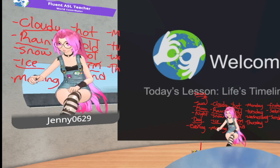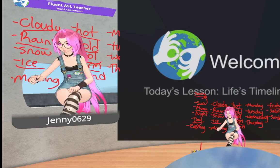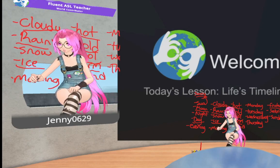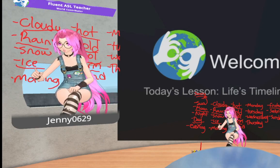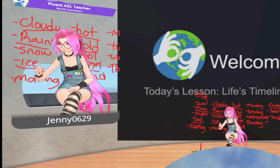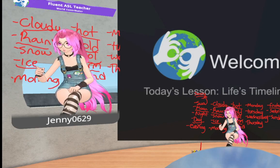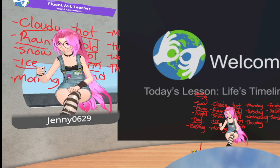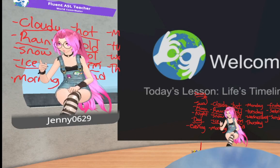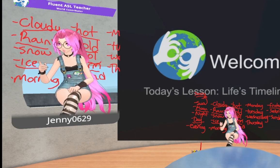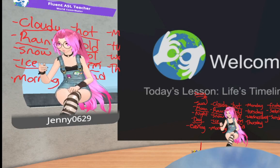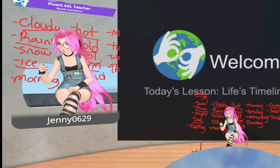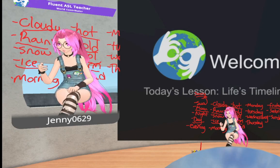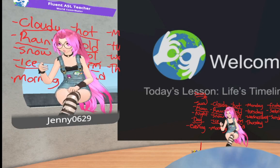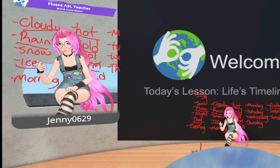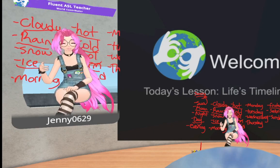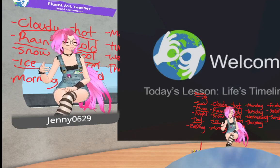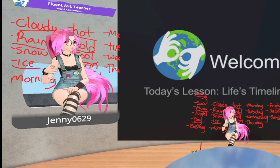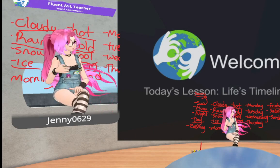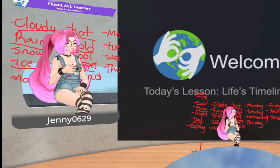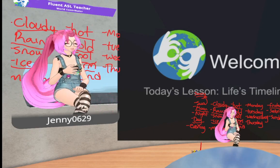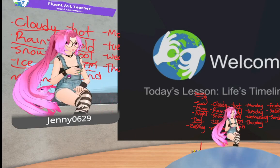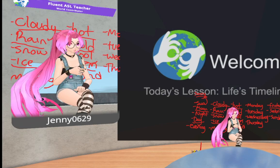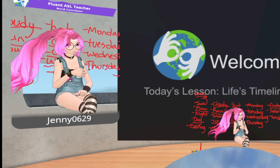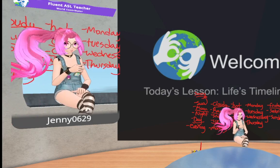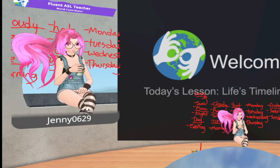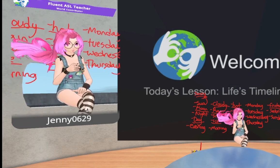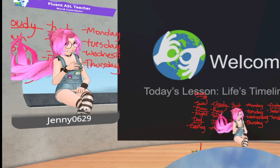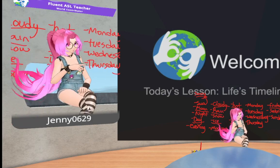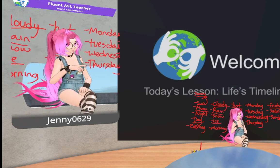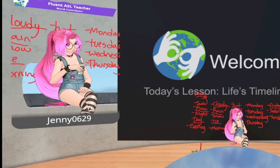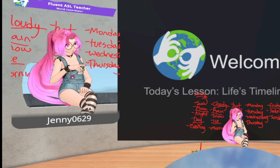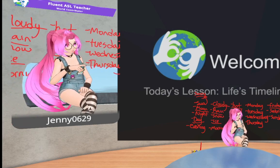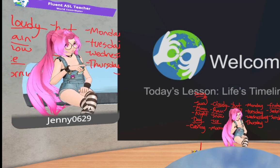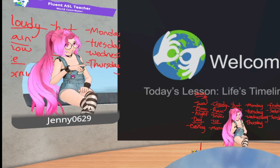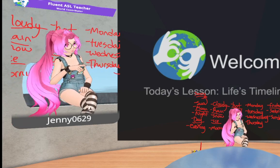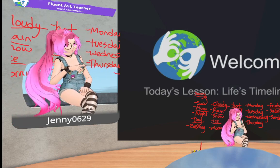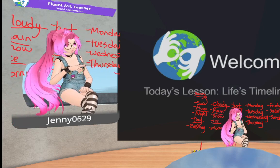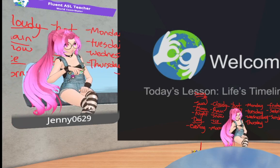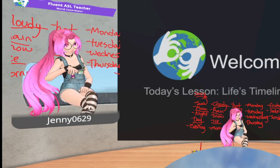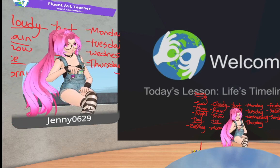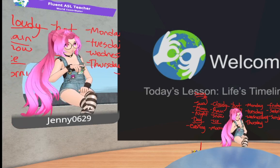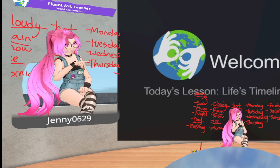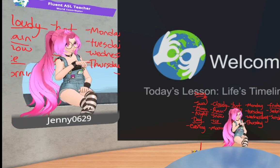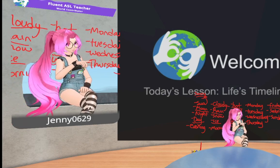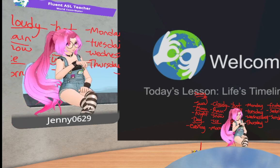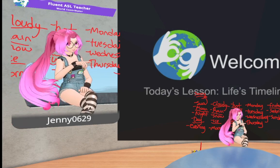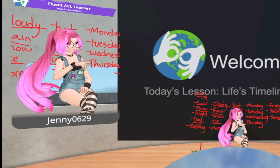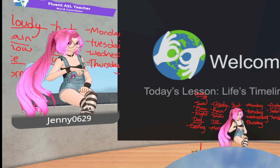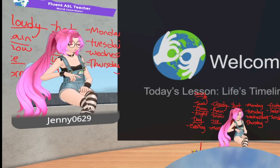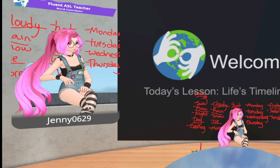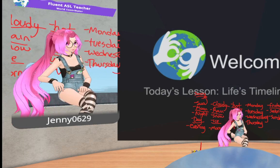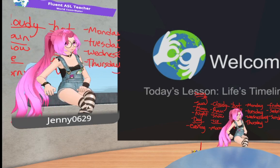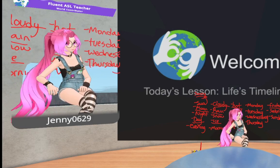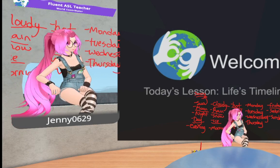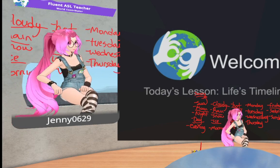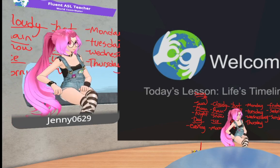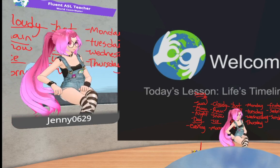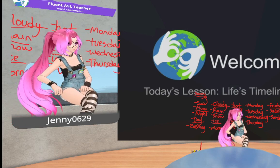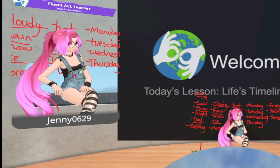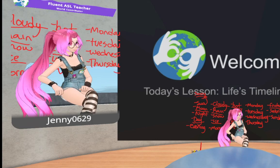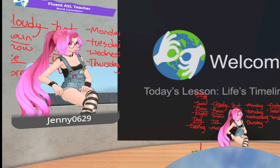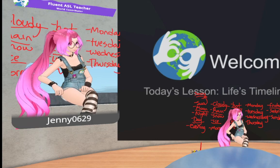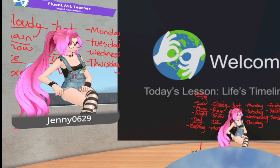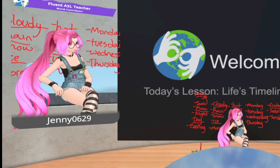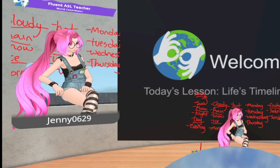hand gesture that it doesn't look like something else. Okay. And anyone else? Yes, Psycho.